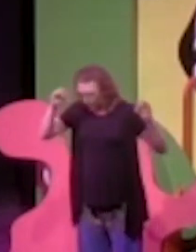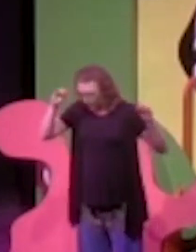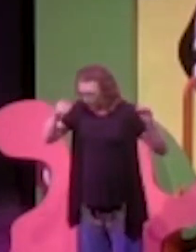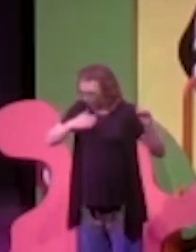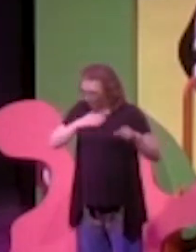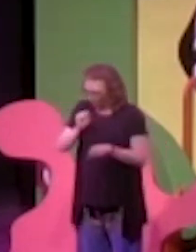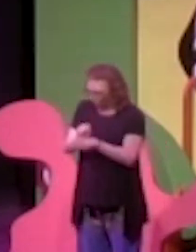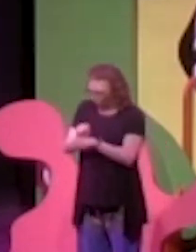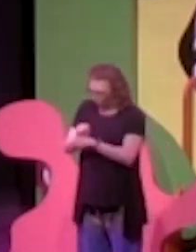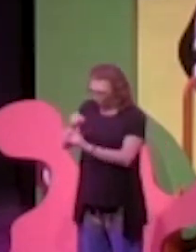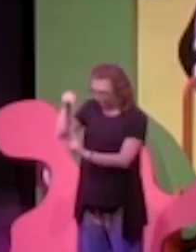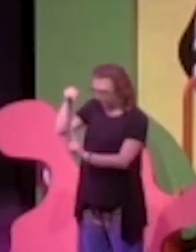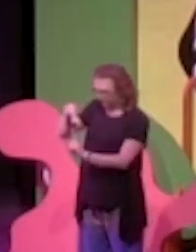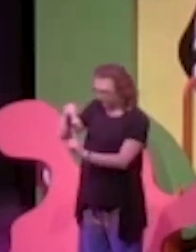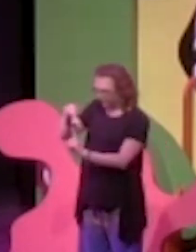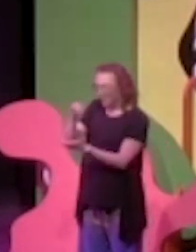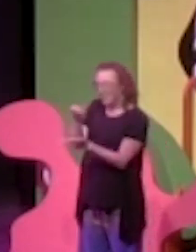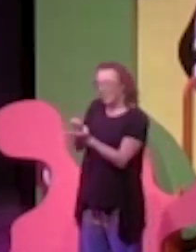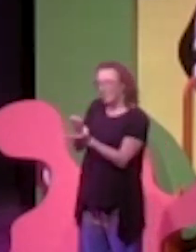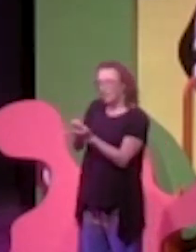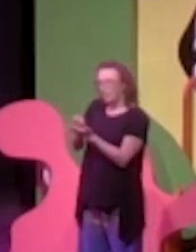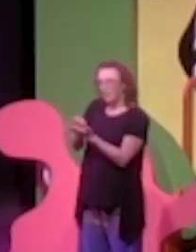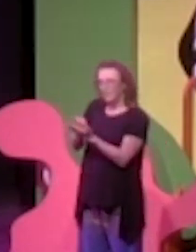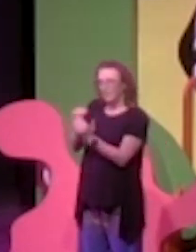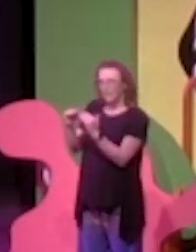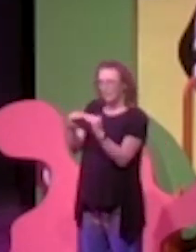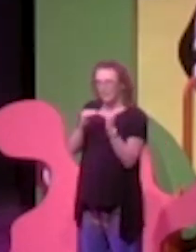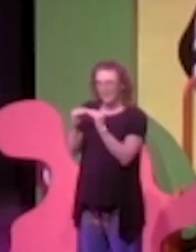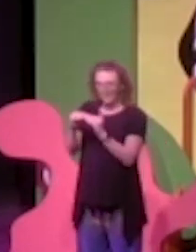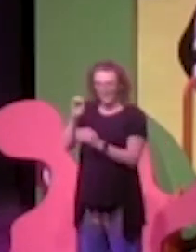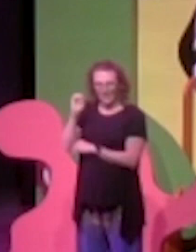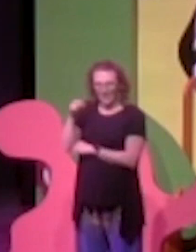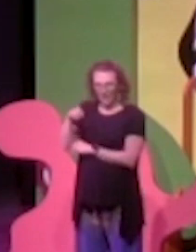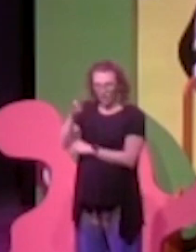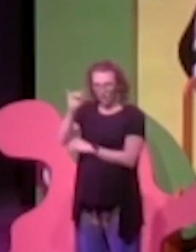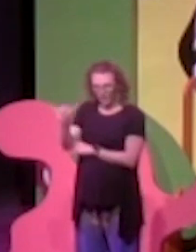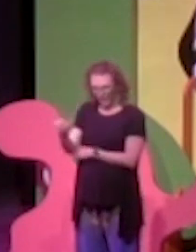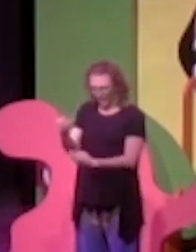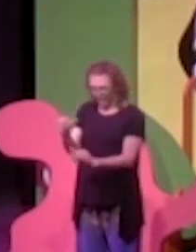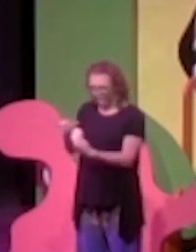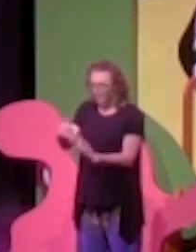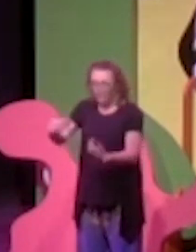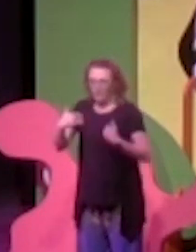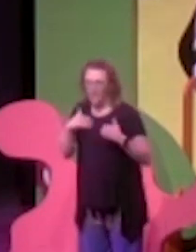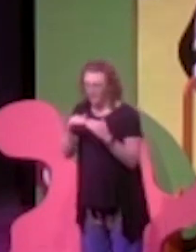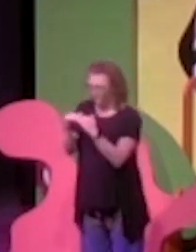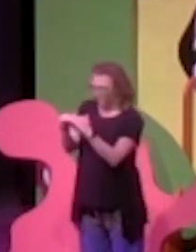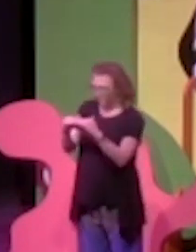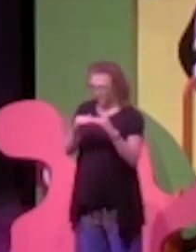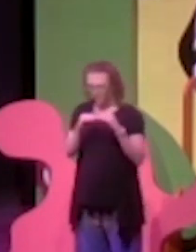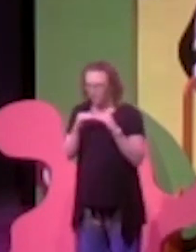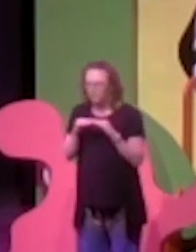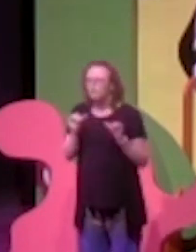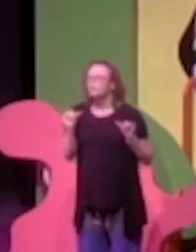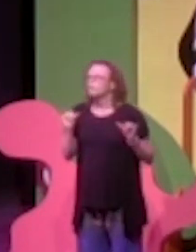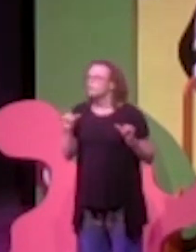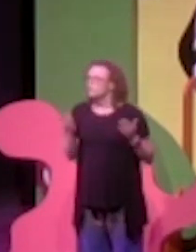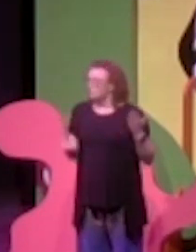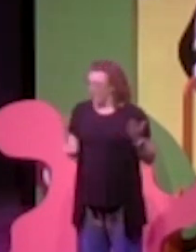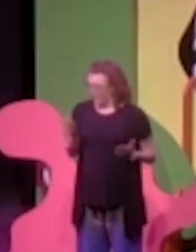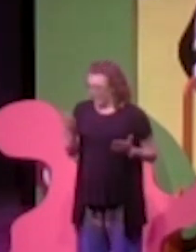about economic equity. And if there were real economic equity, perhaps the